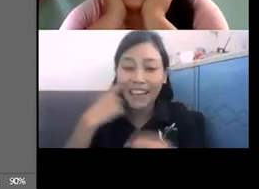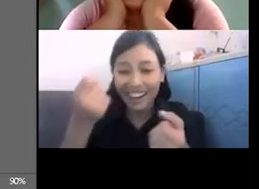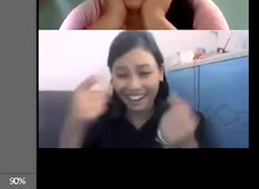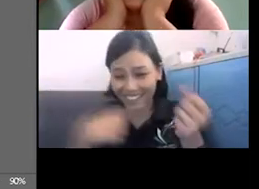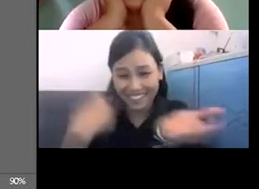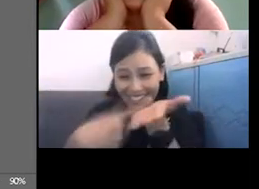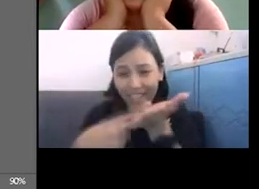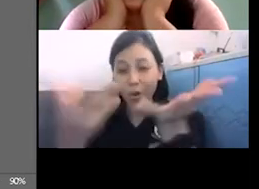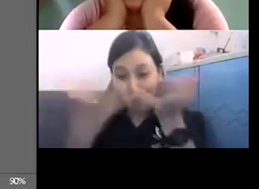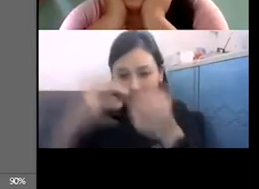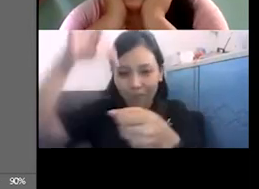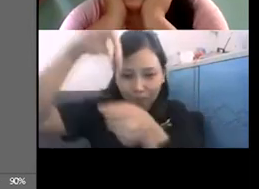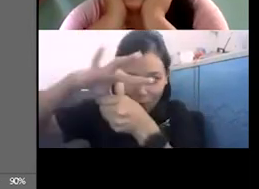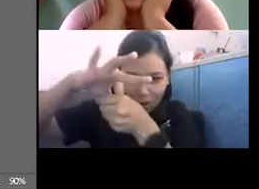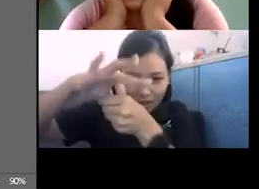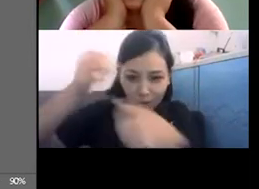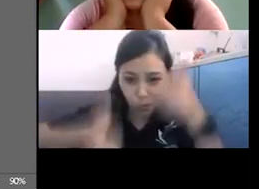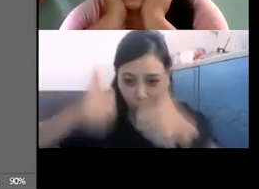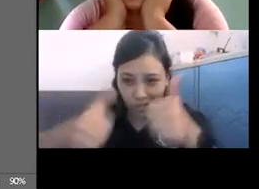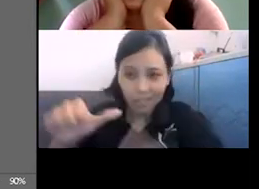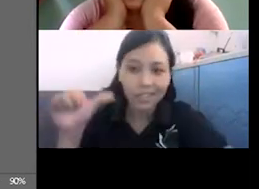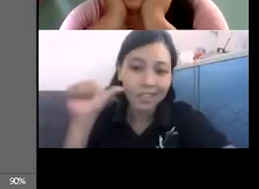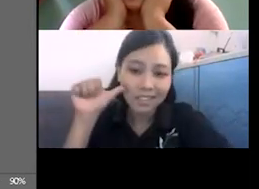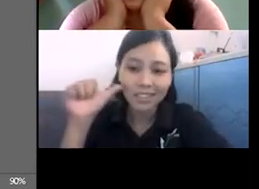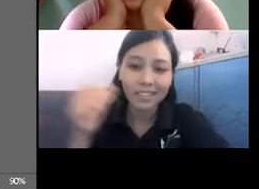I think we just have to put it to a vote.